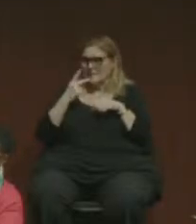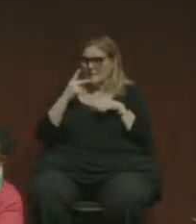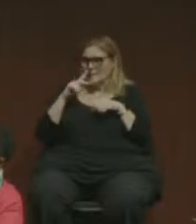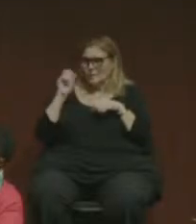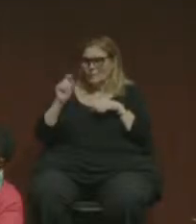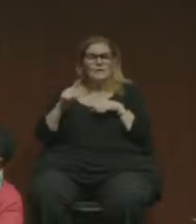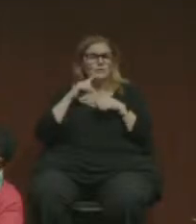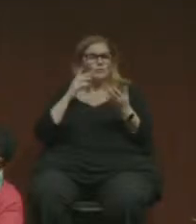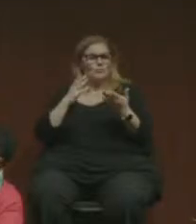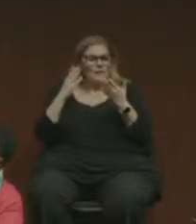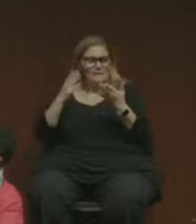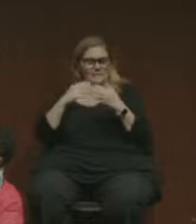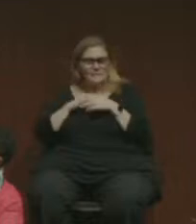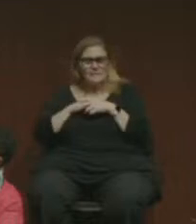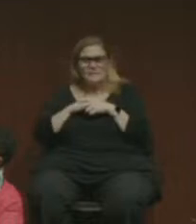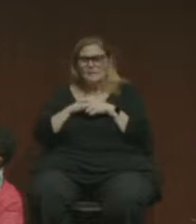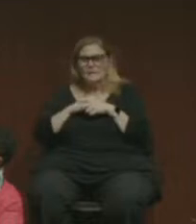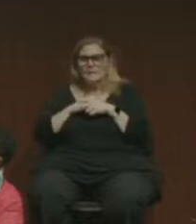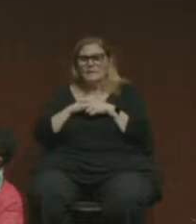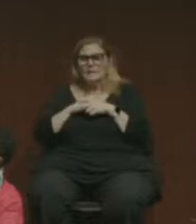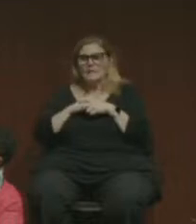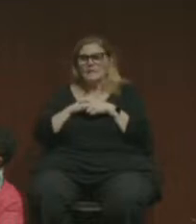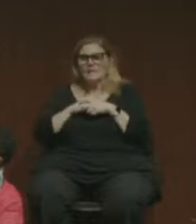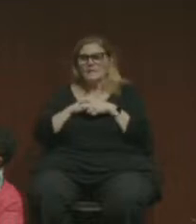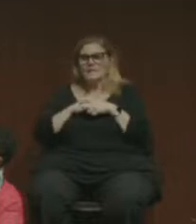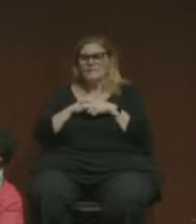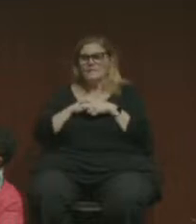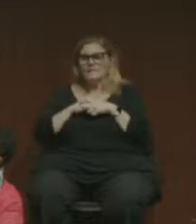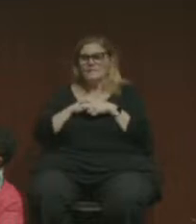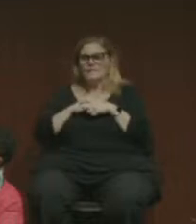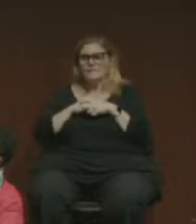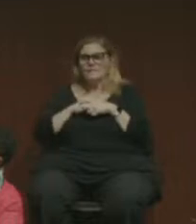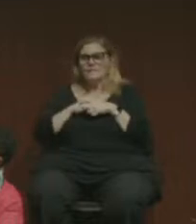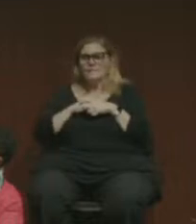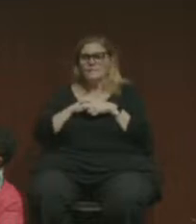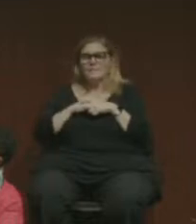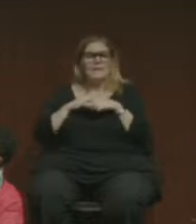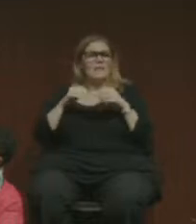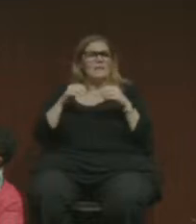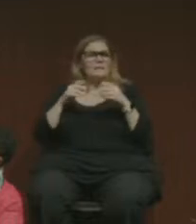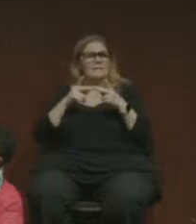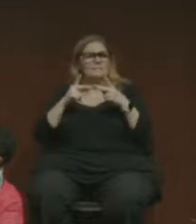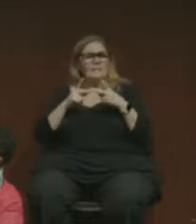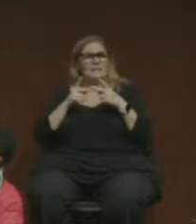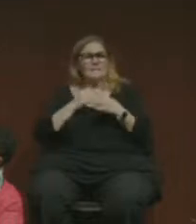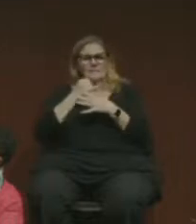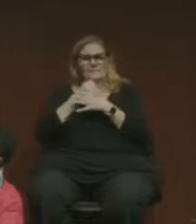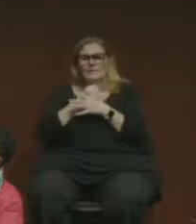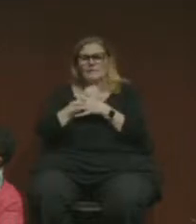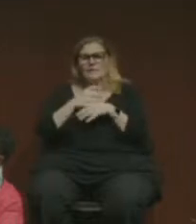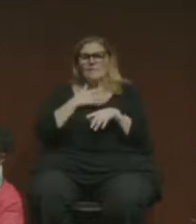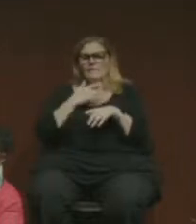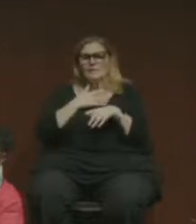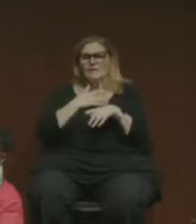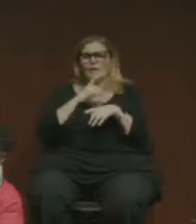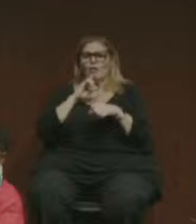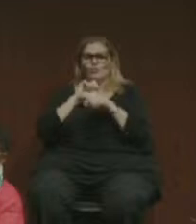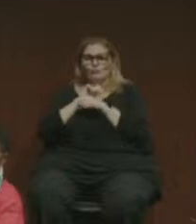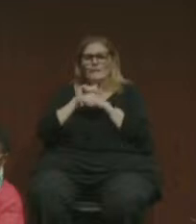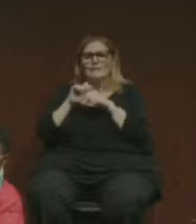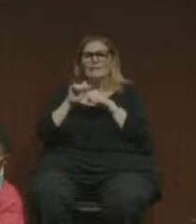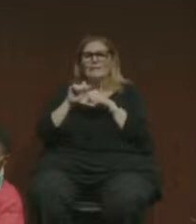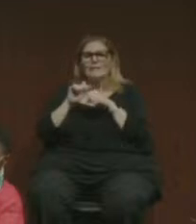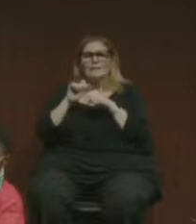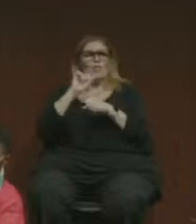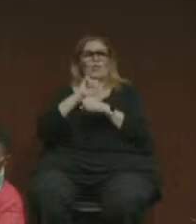that Tami raised about sort of, you know, the kind of spaces of intervention, I kind of feel like the real, you